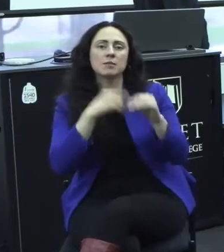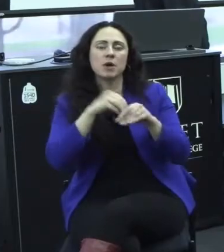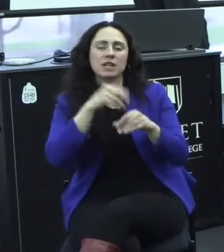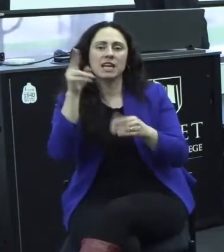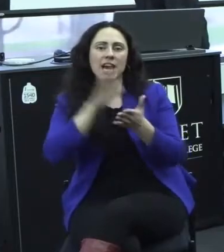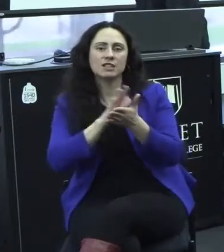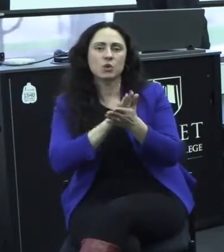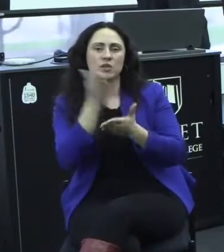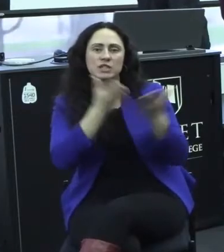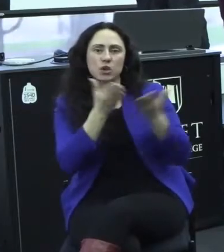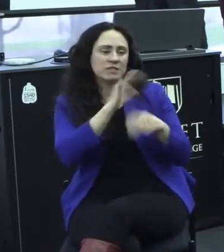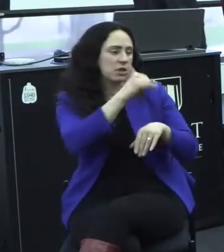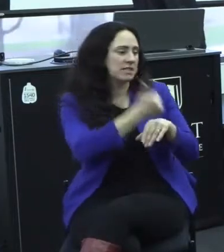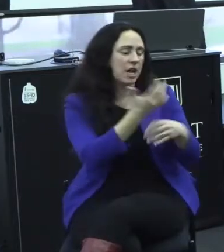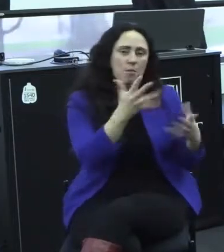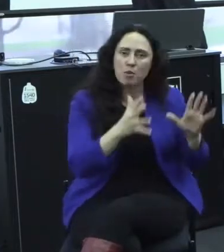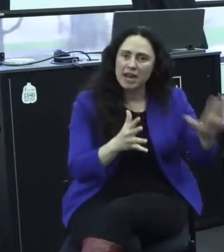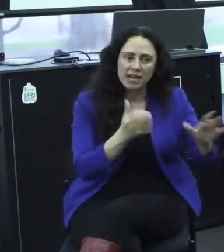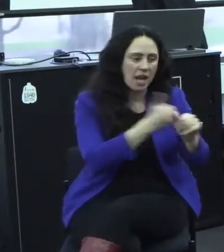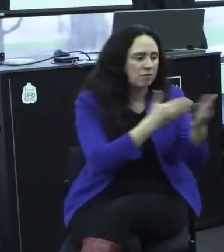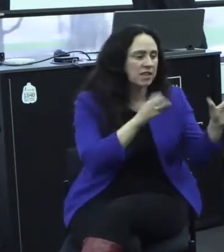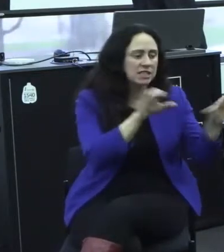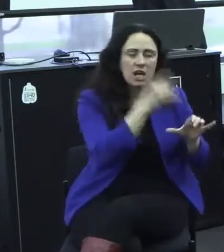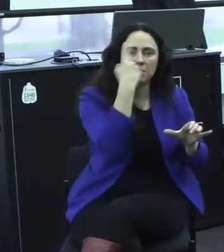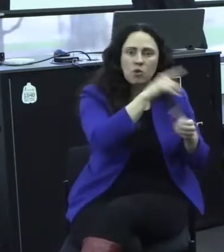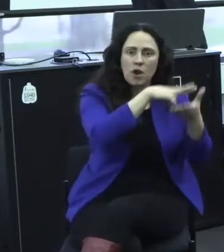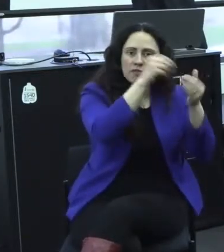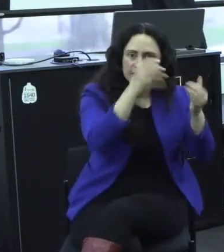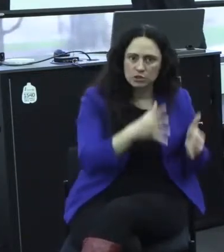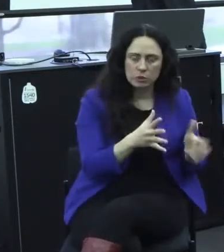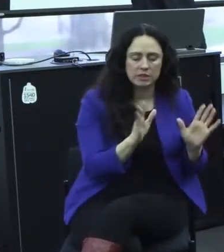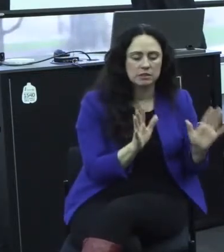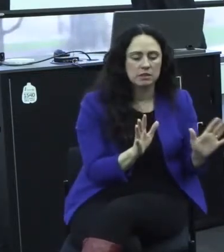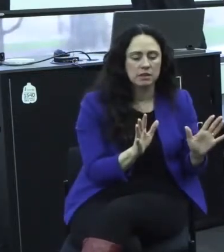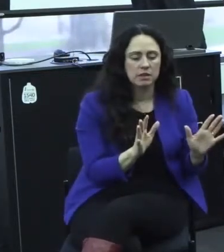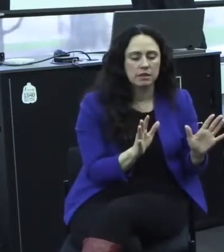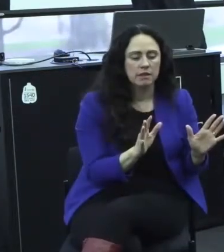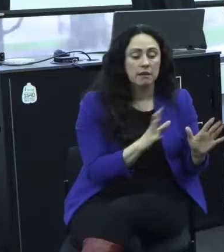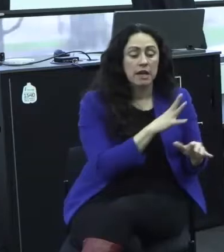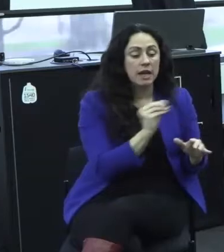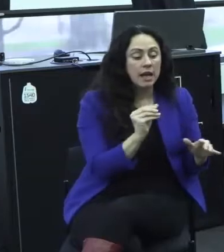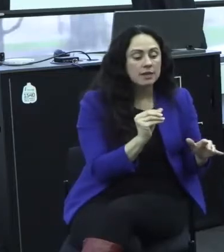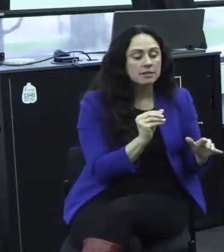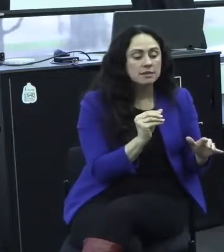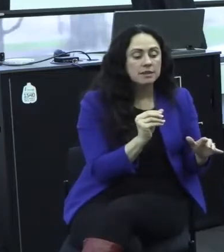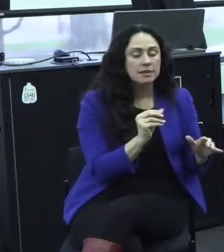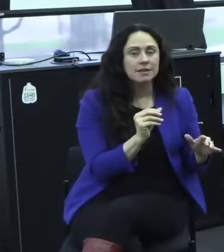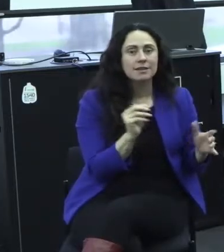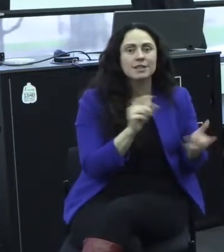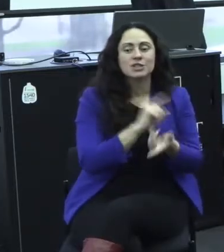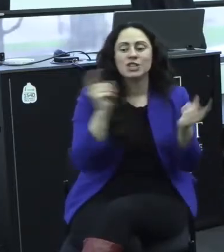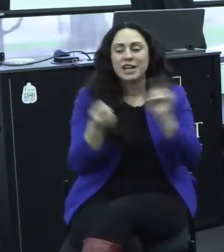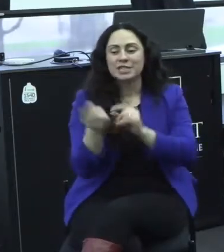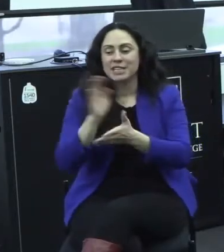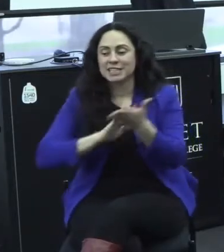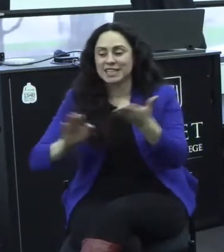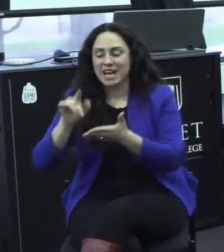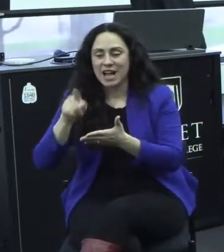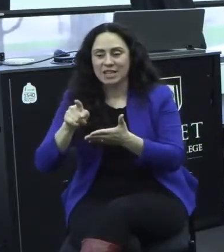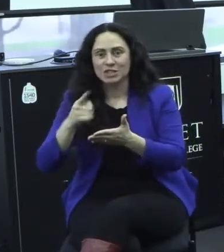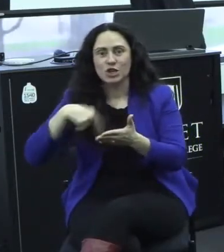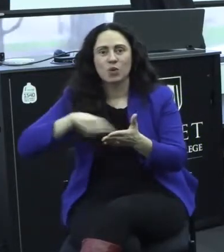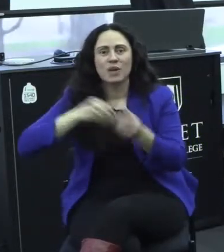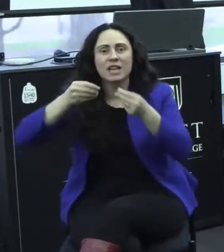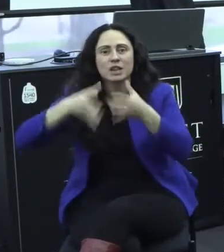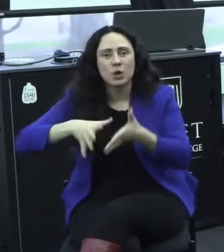services are there and everything's pretty much done for the students. And that high school to college transition, we lose